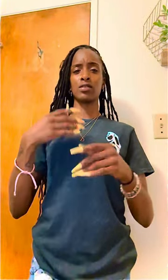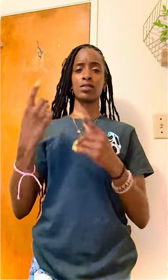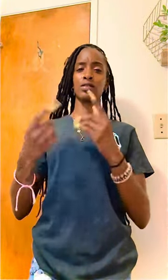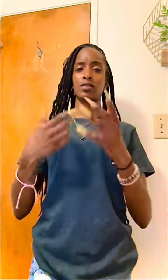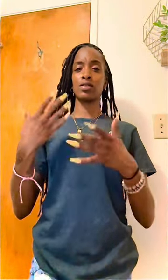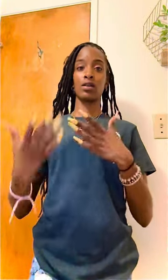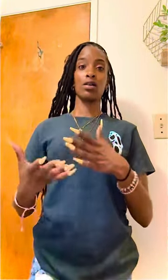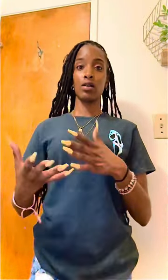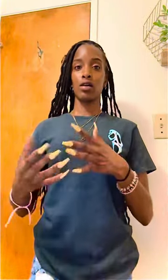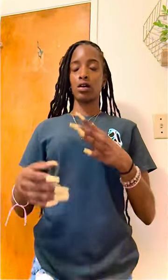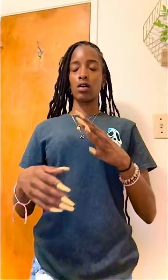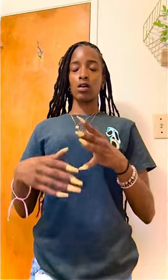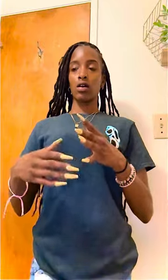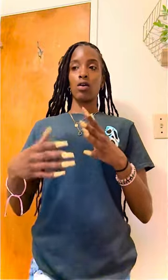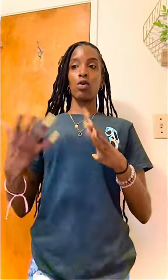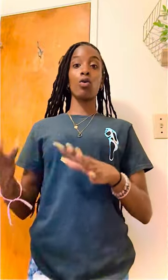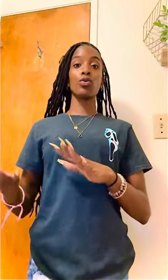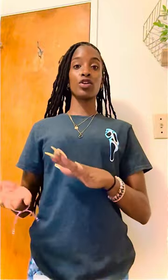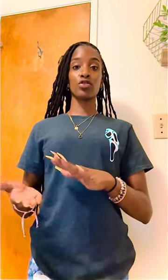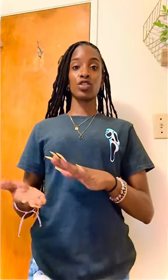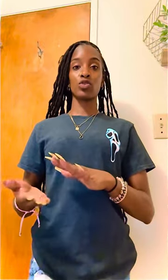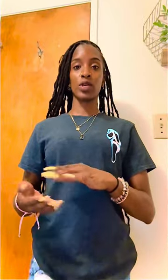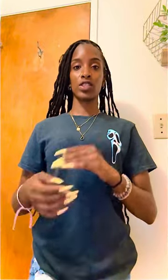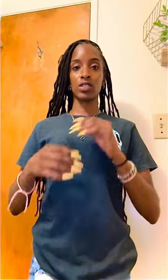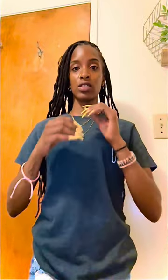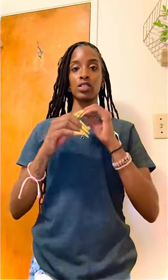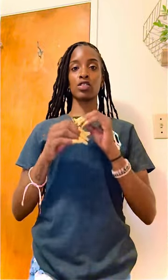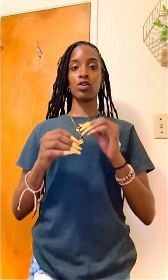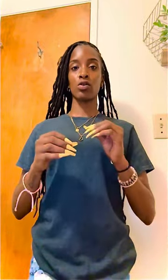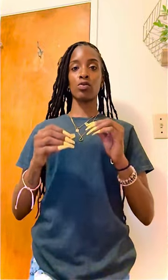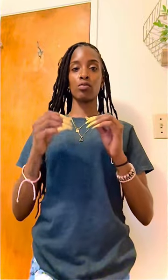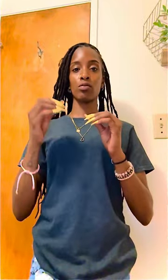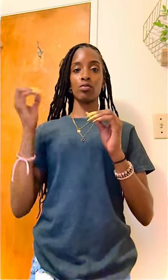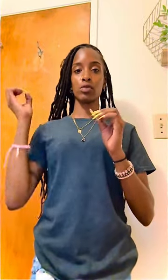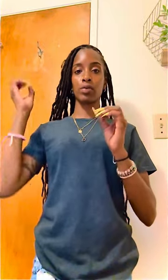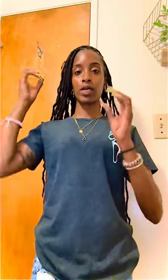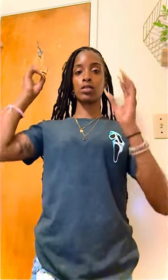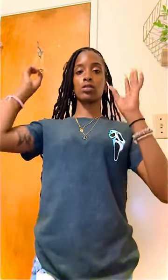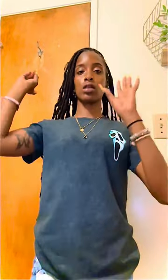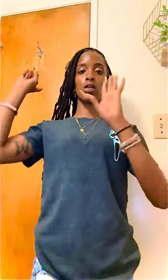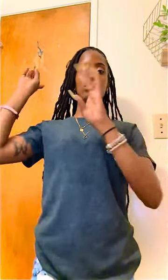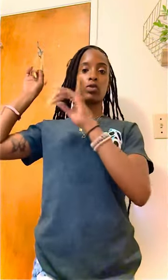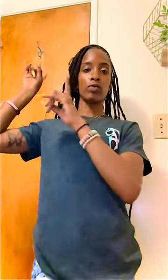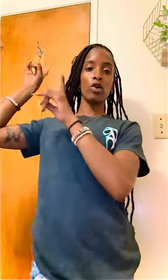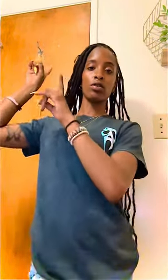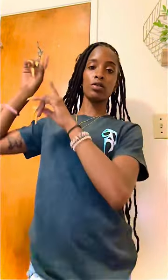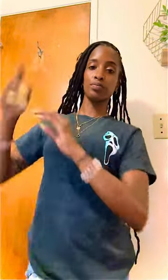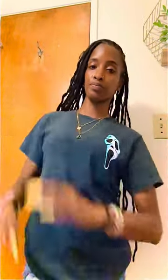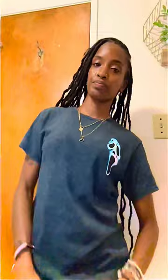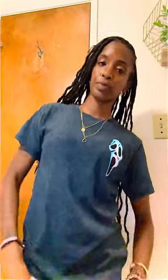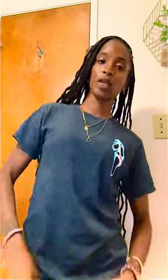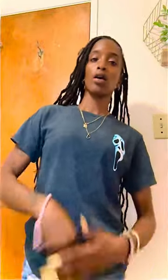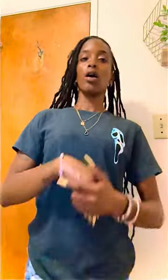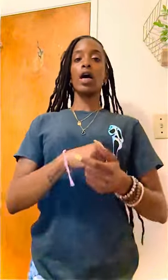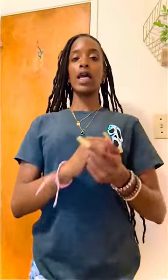is a whole nother situation. So spikes, things are going wrong.